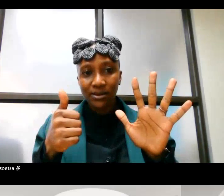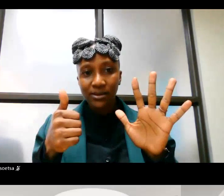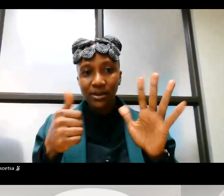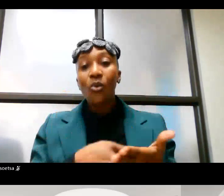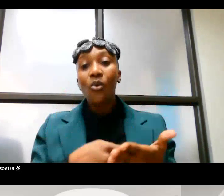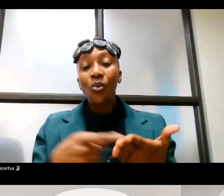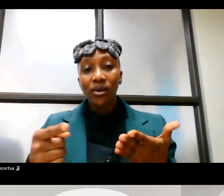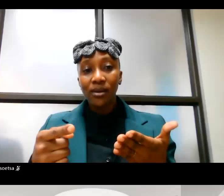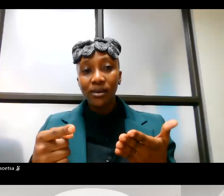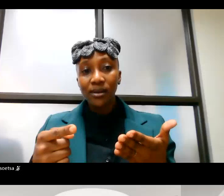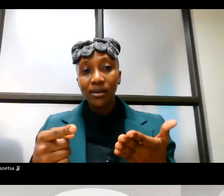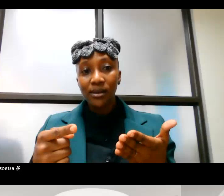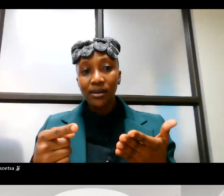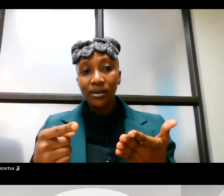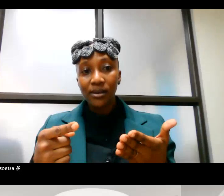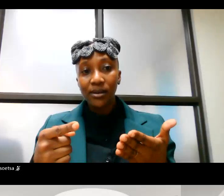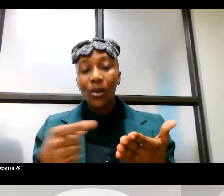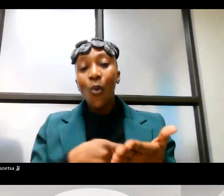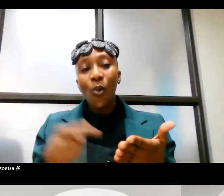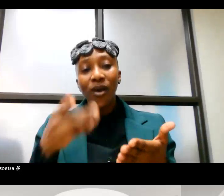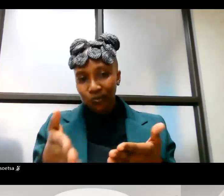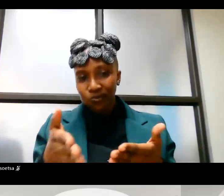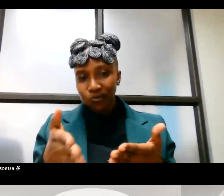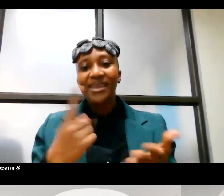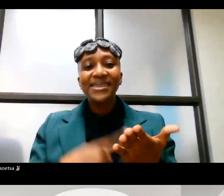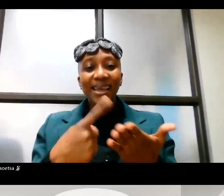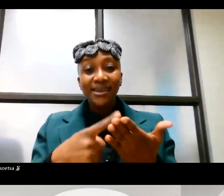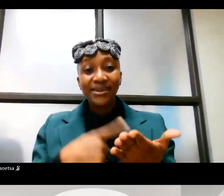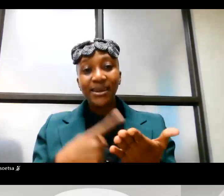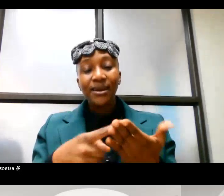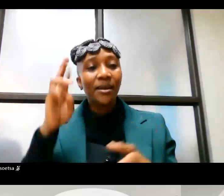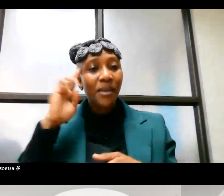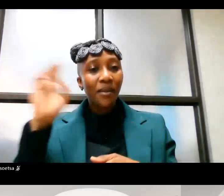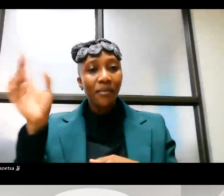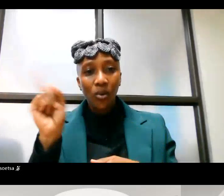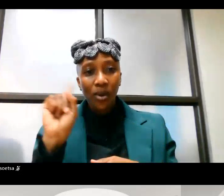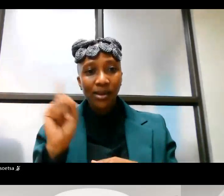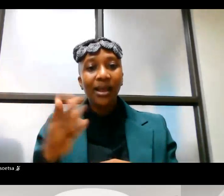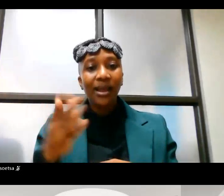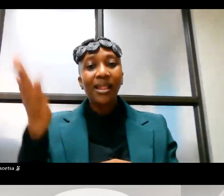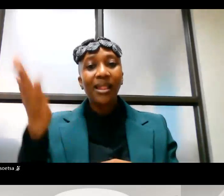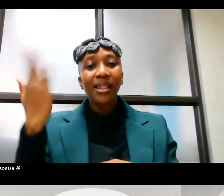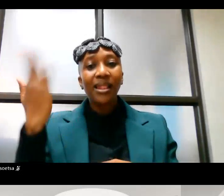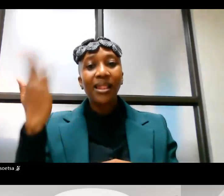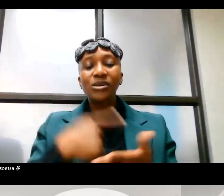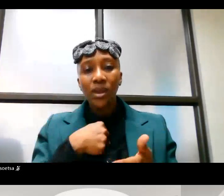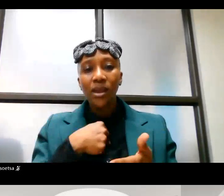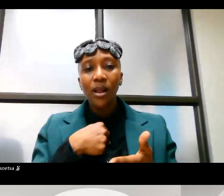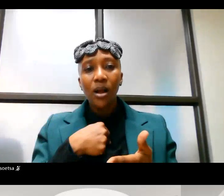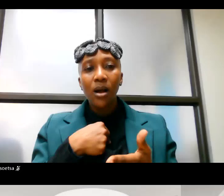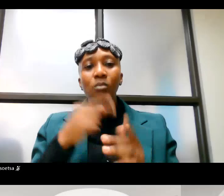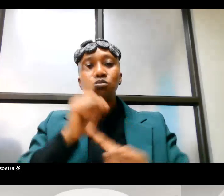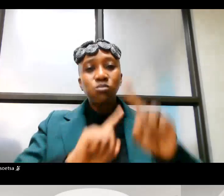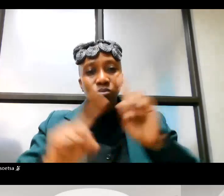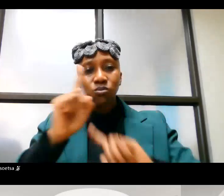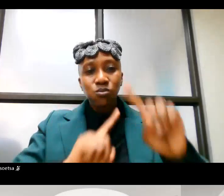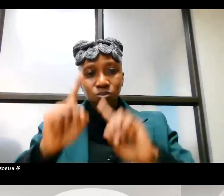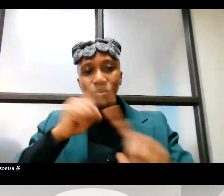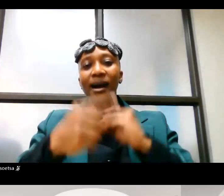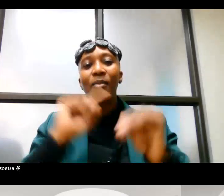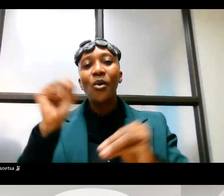If you remember, last week we went through hearing impairment, what the implications